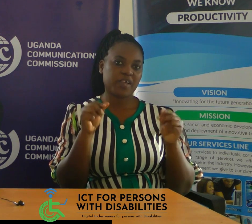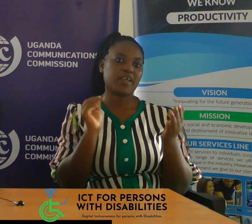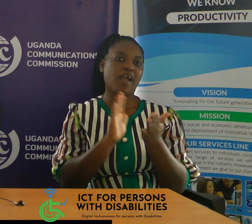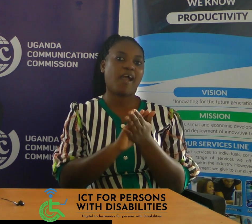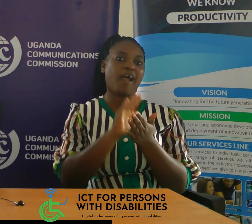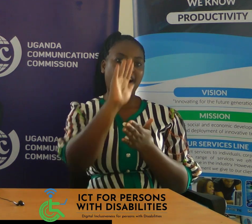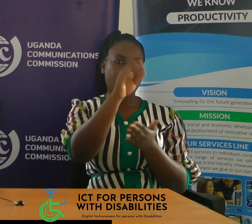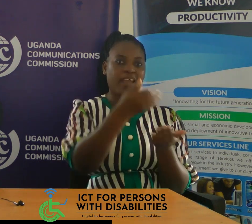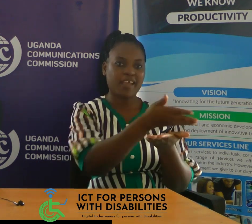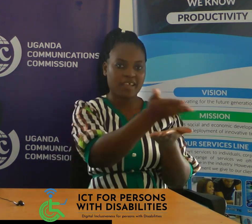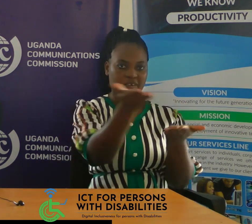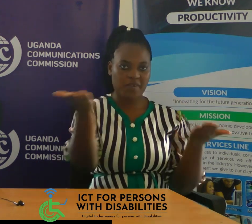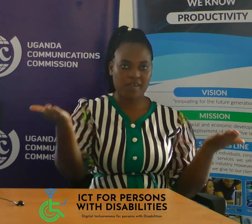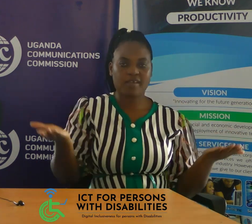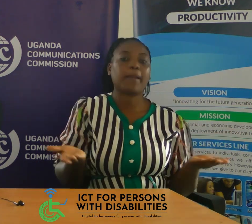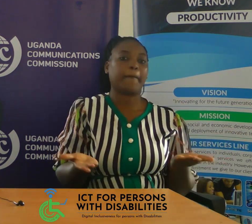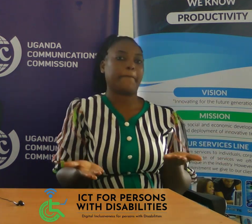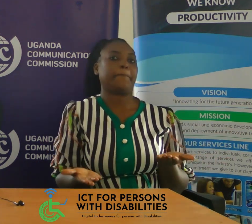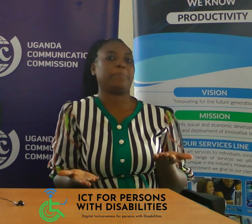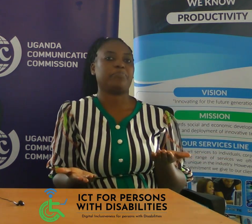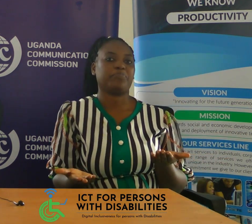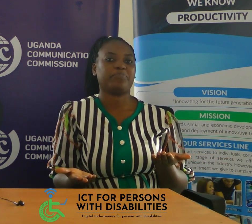Good afternoon, everyone.